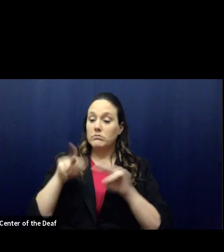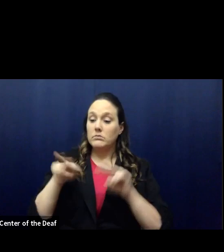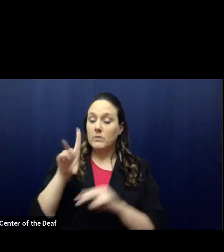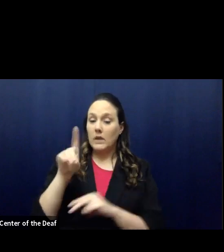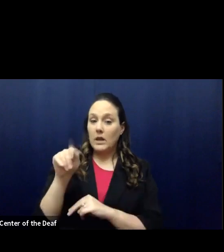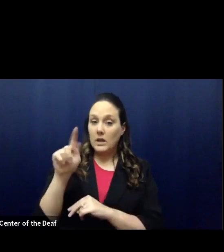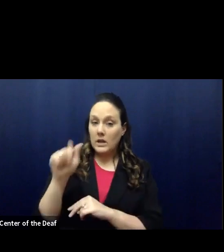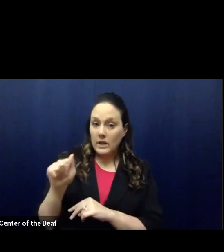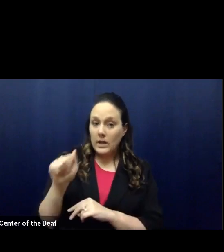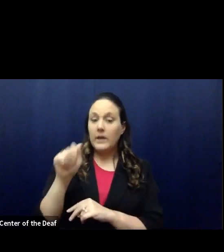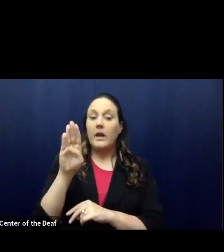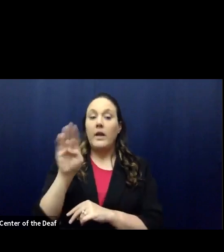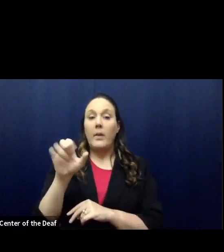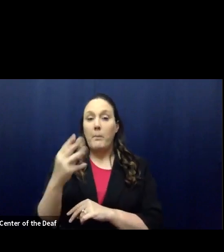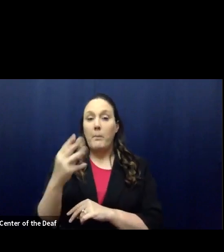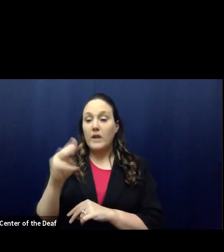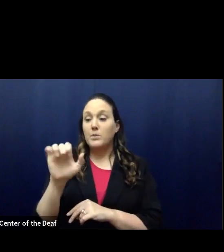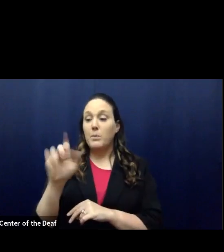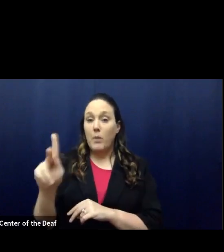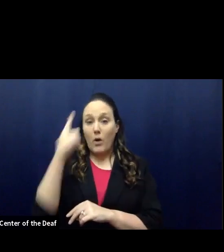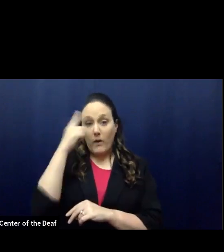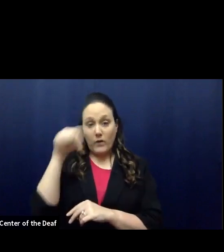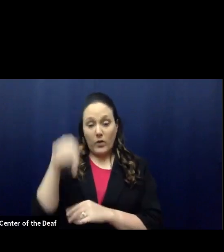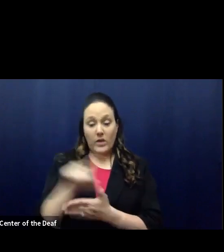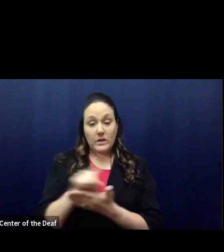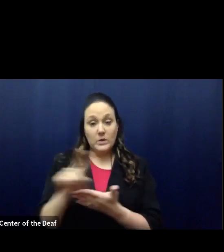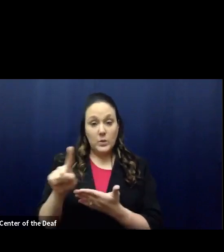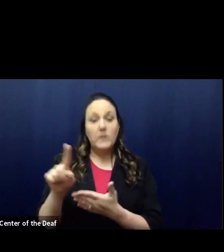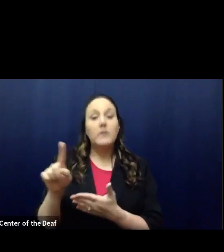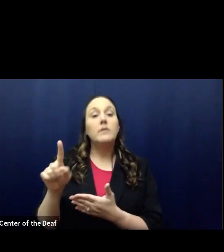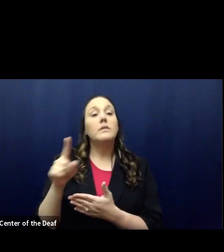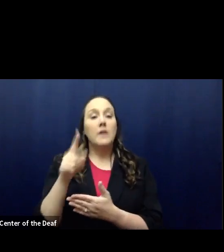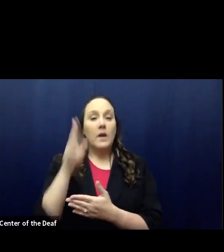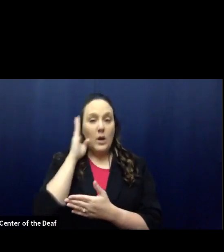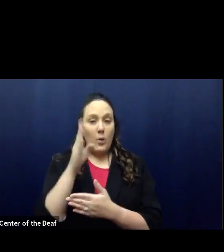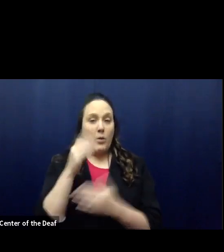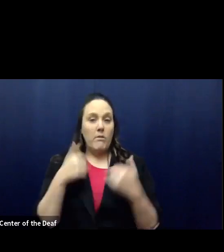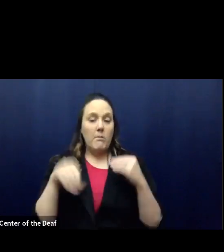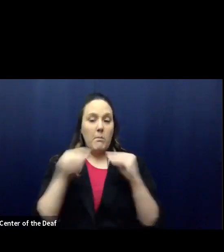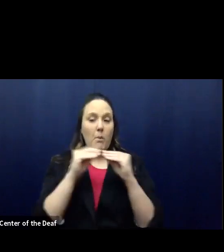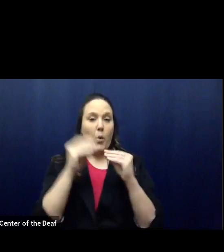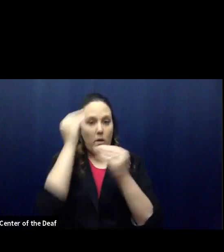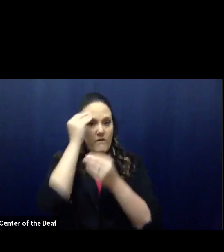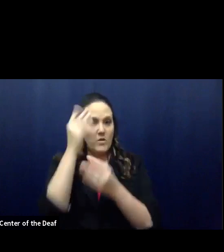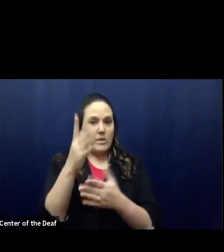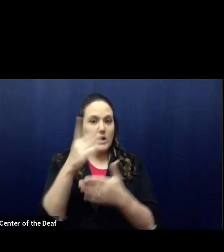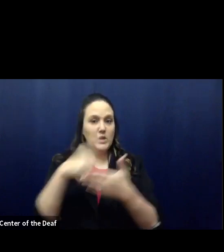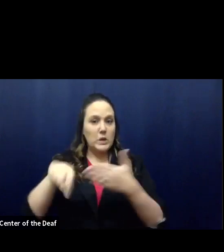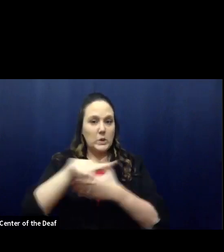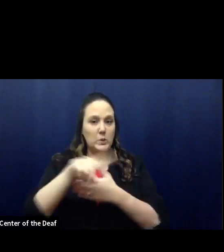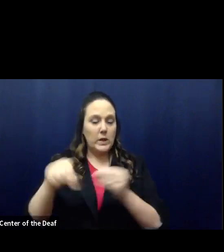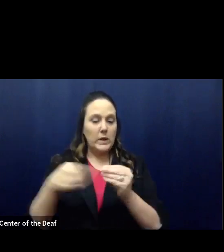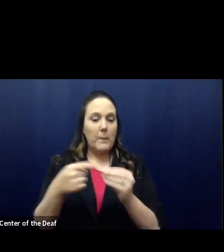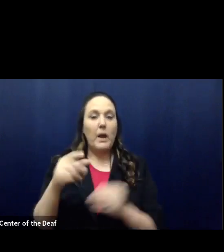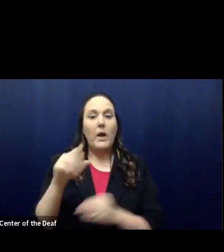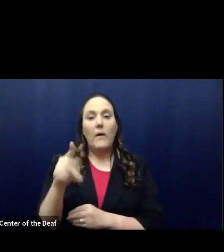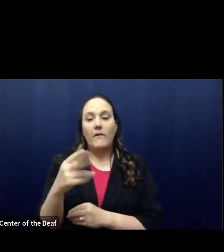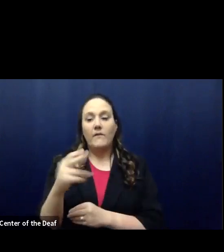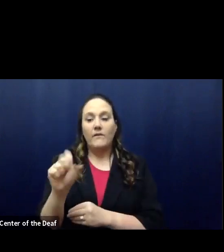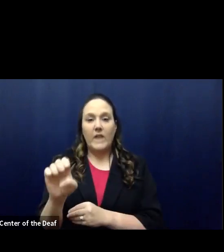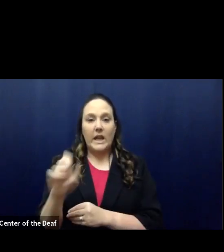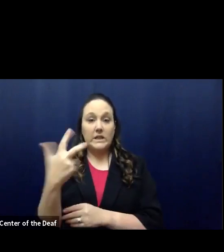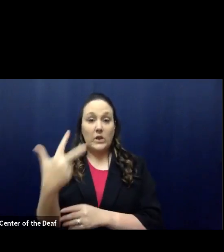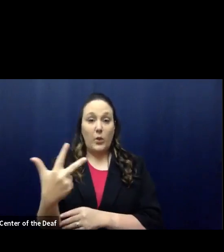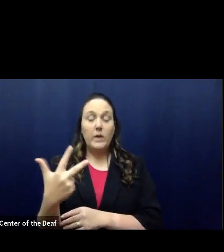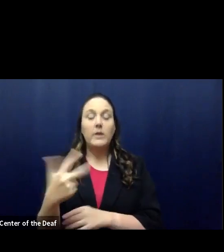looking at the benchmarks for this week. And as we said, there'll be more information next week on the phase 3 portion of the plan.